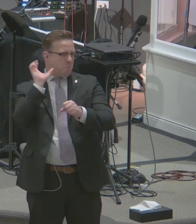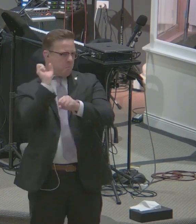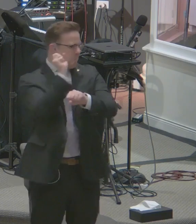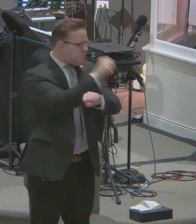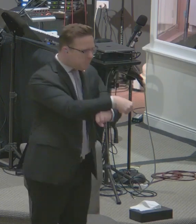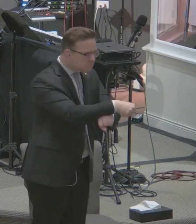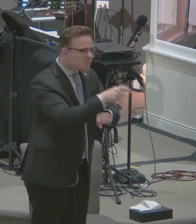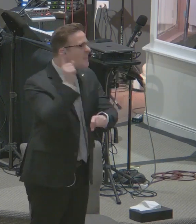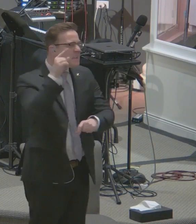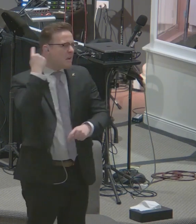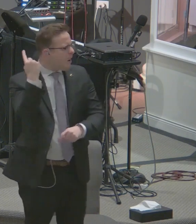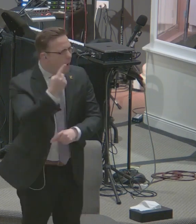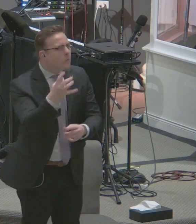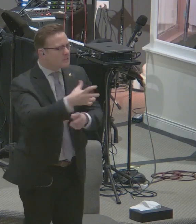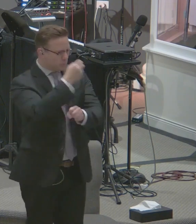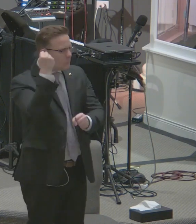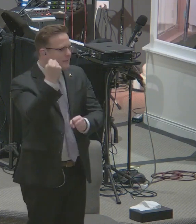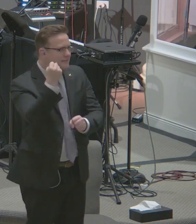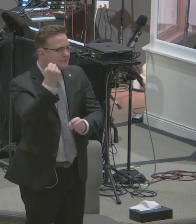triumphant God.